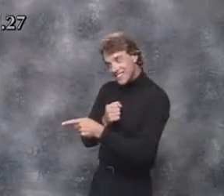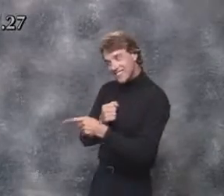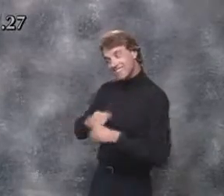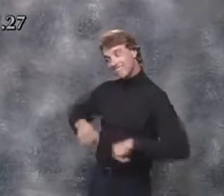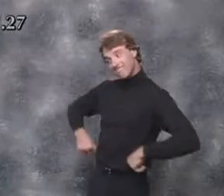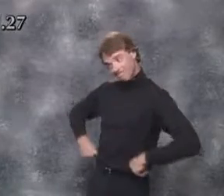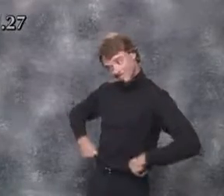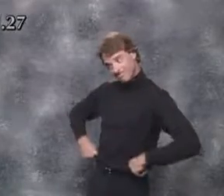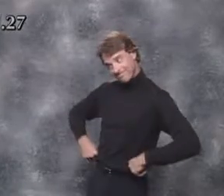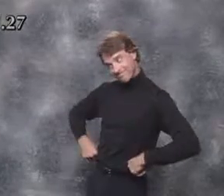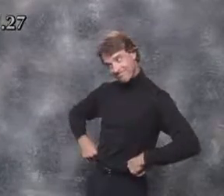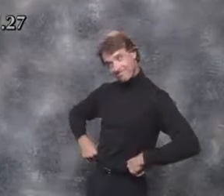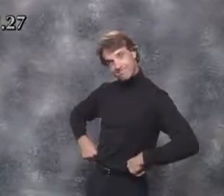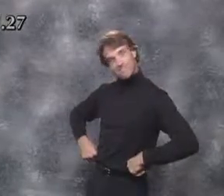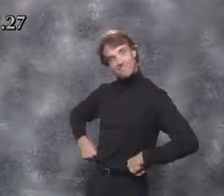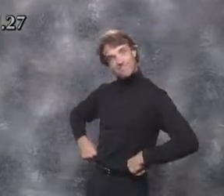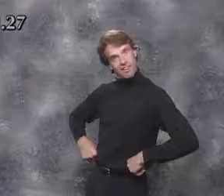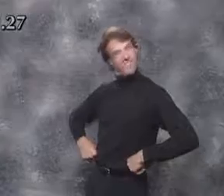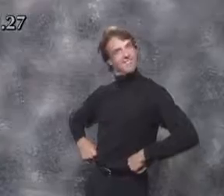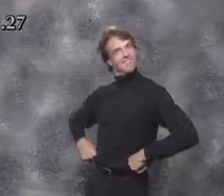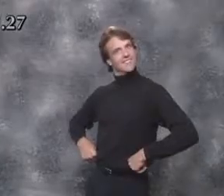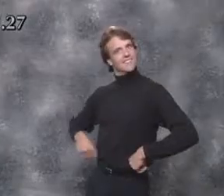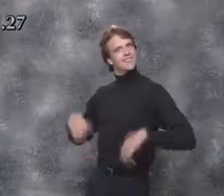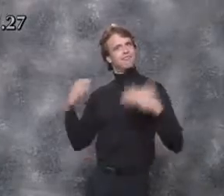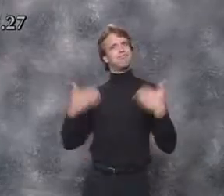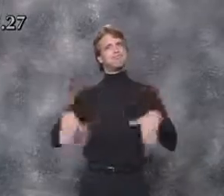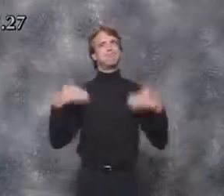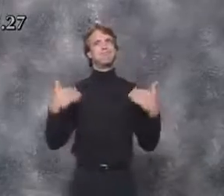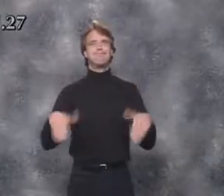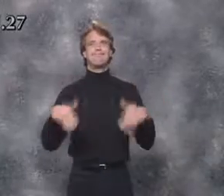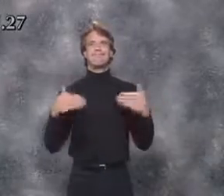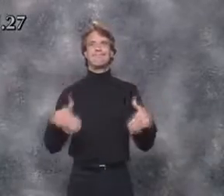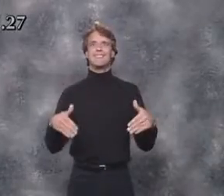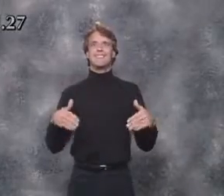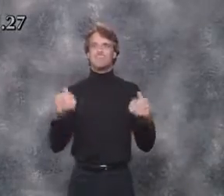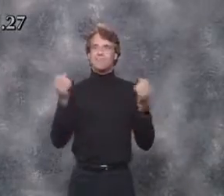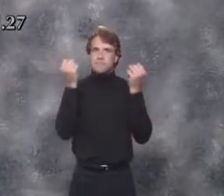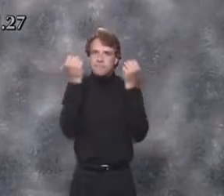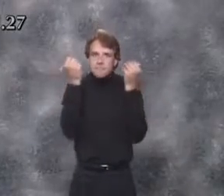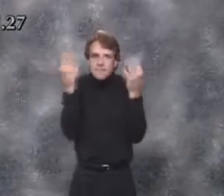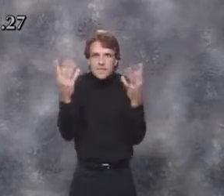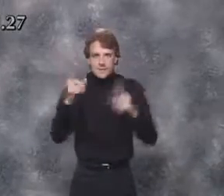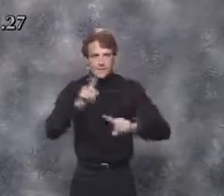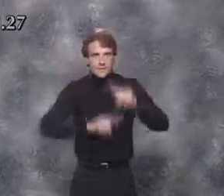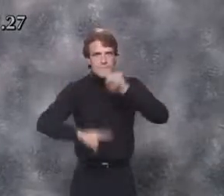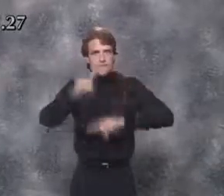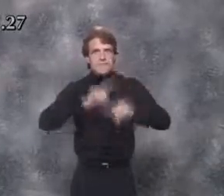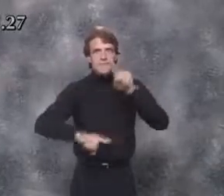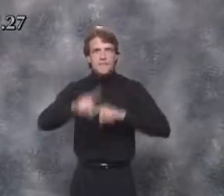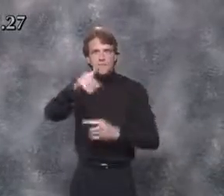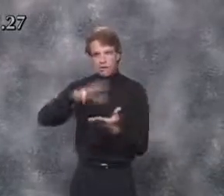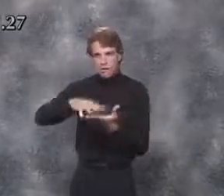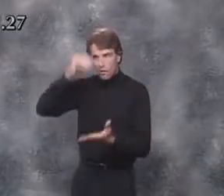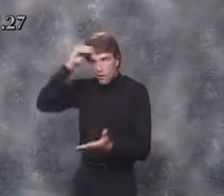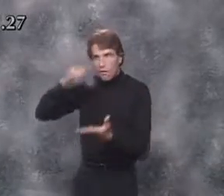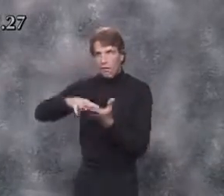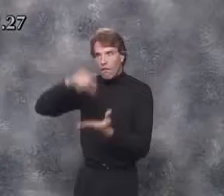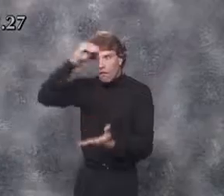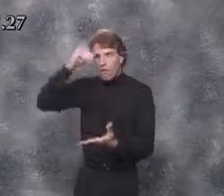you." Wow! You have learned many